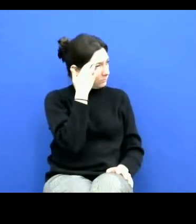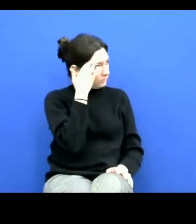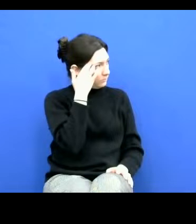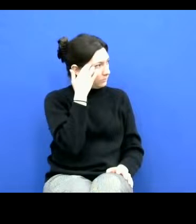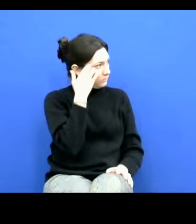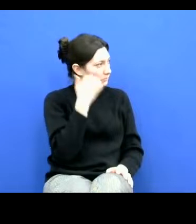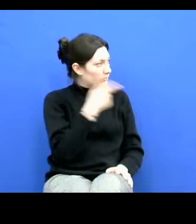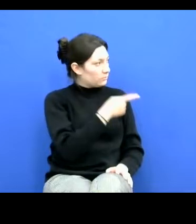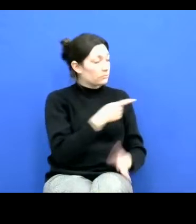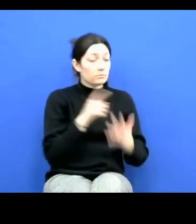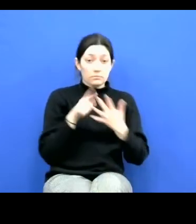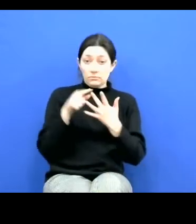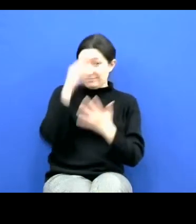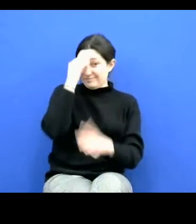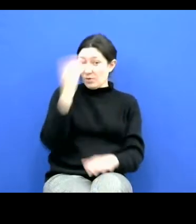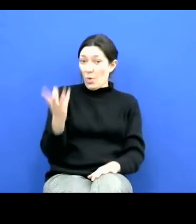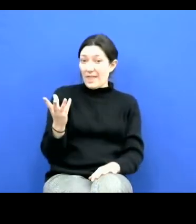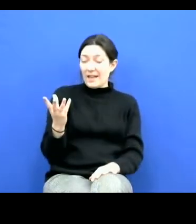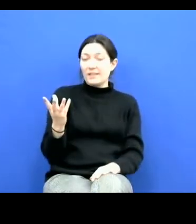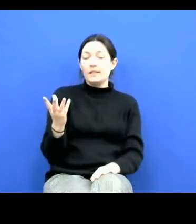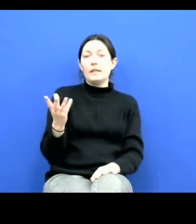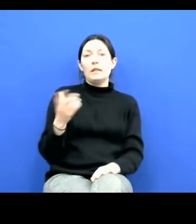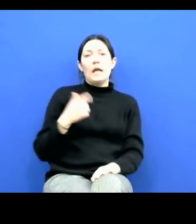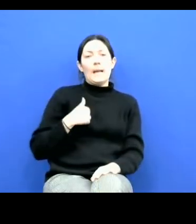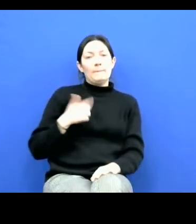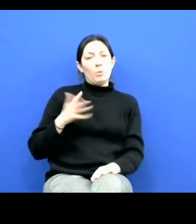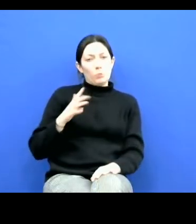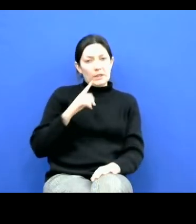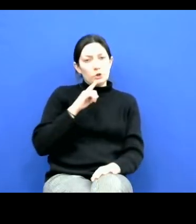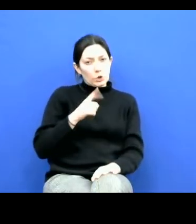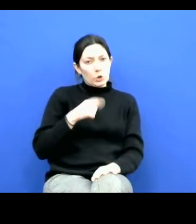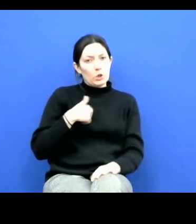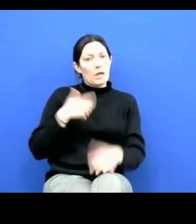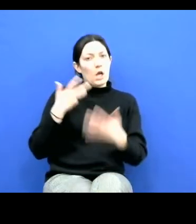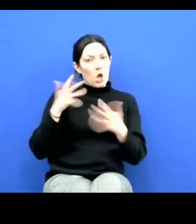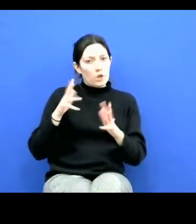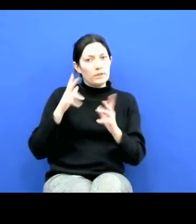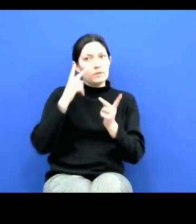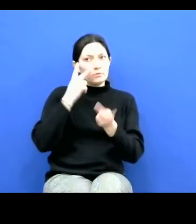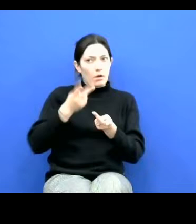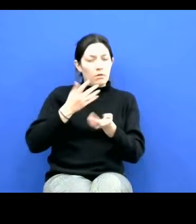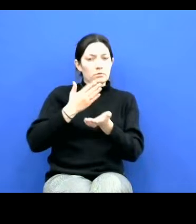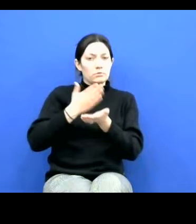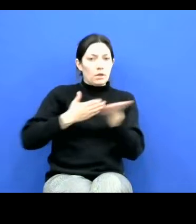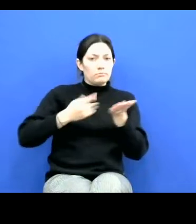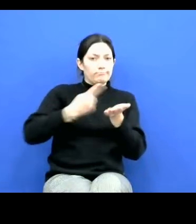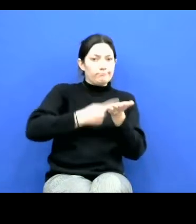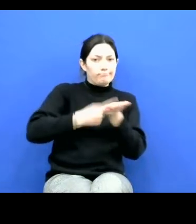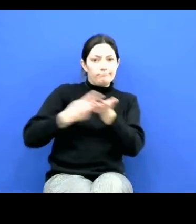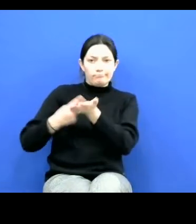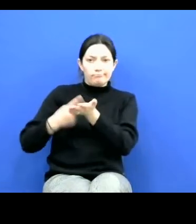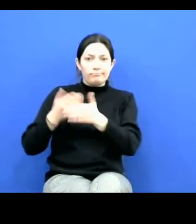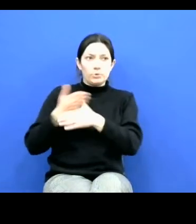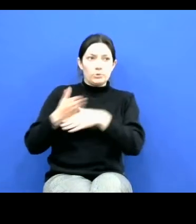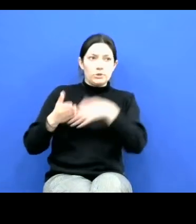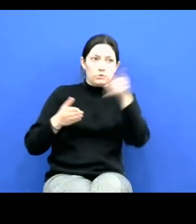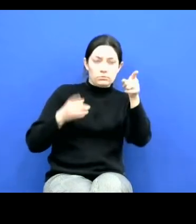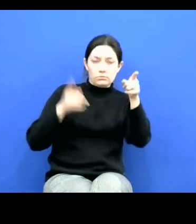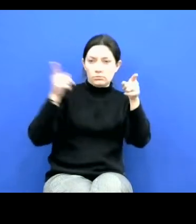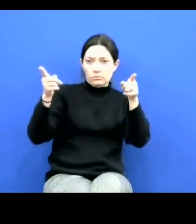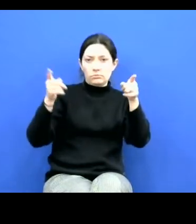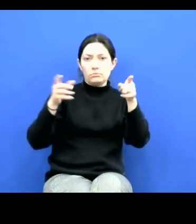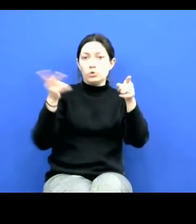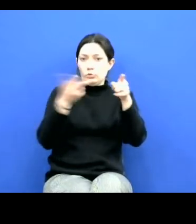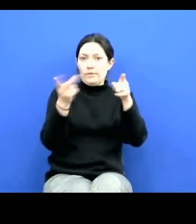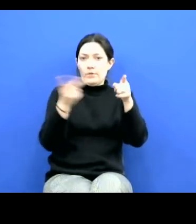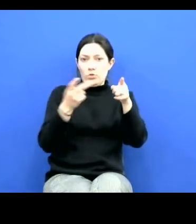I will note that I was pretty sure I saw interaction and discussion between you and the representatives of Green Sparks